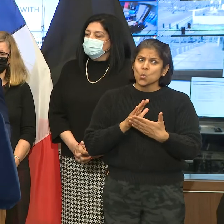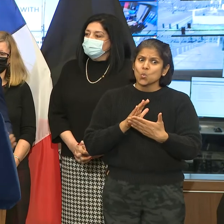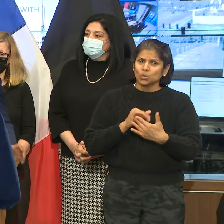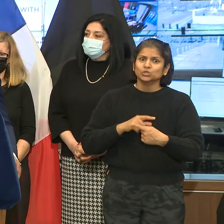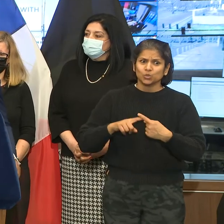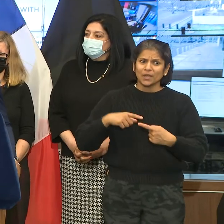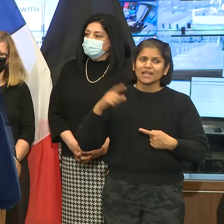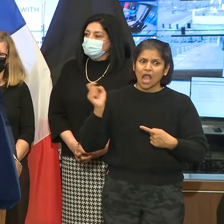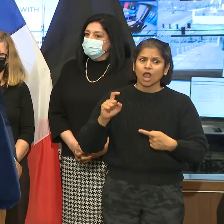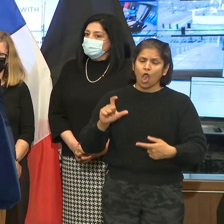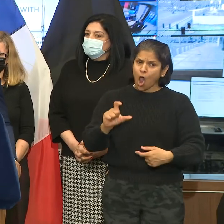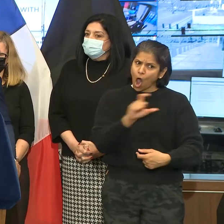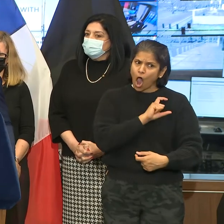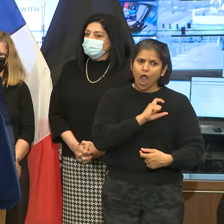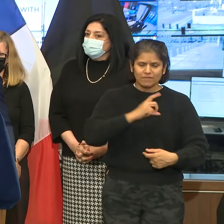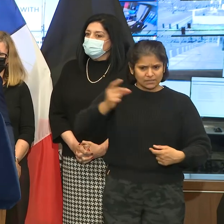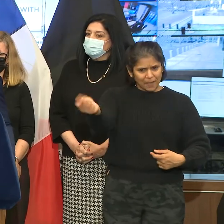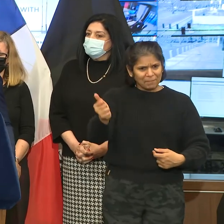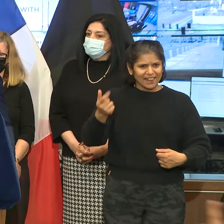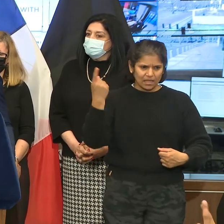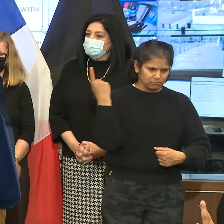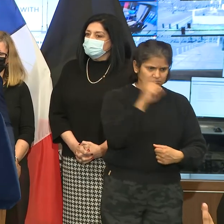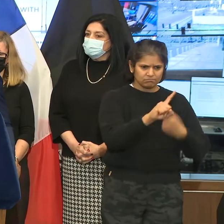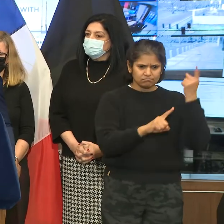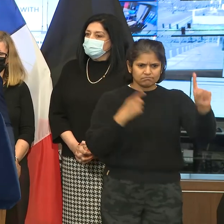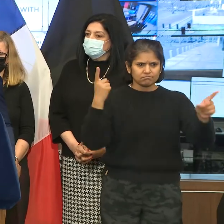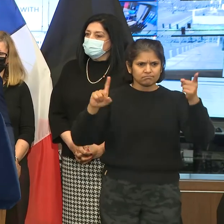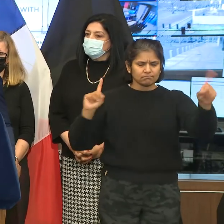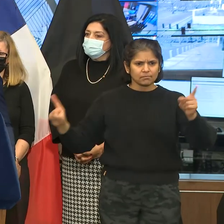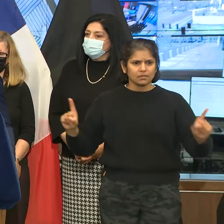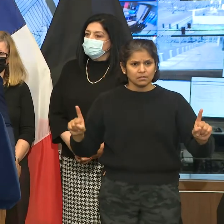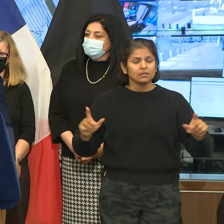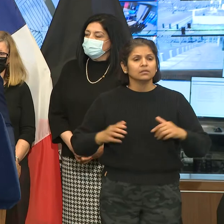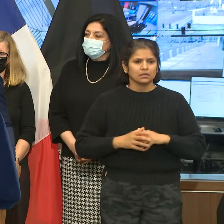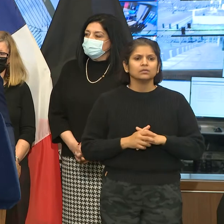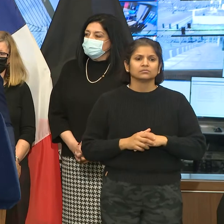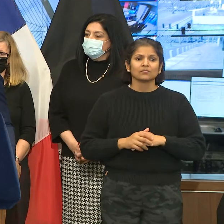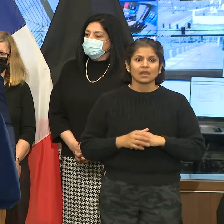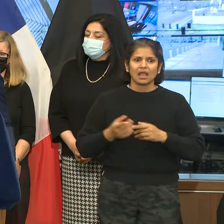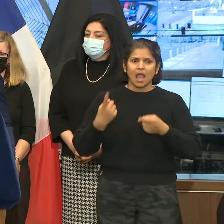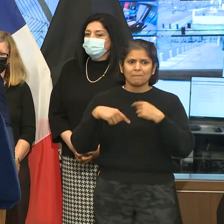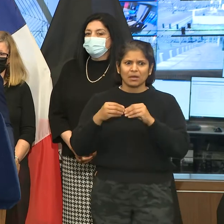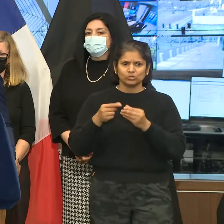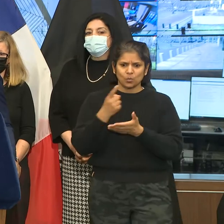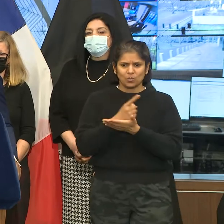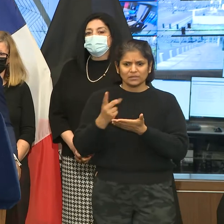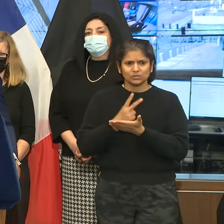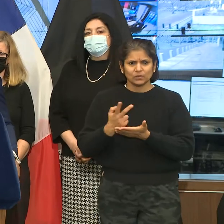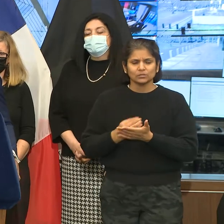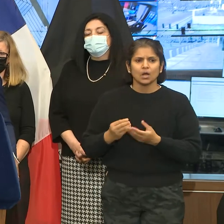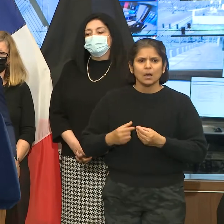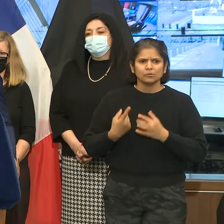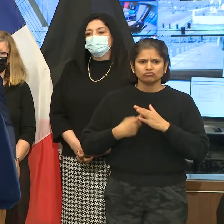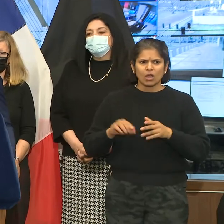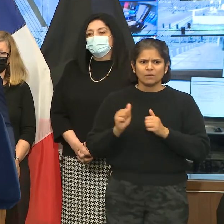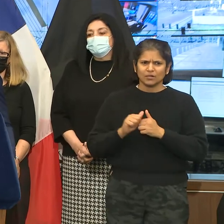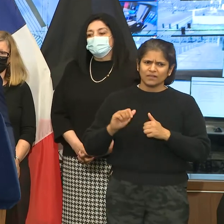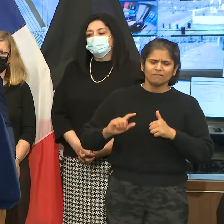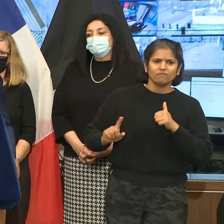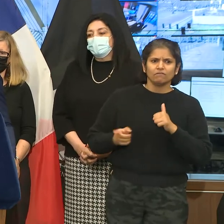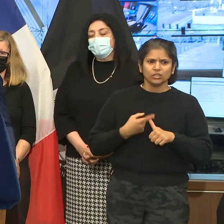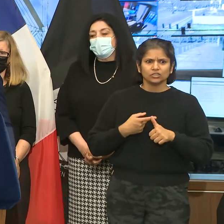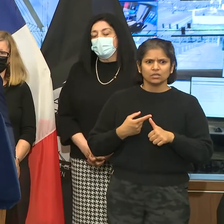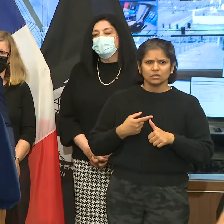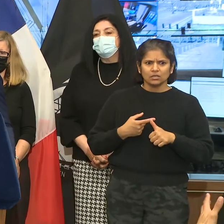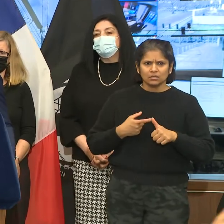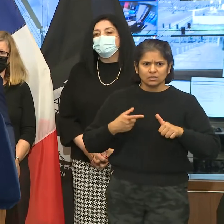And within the next few weeks, we're going to start the first wave of movement. I am not going to accept